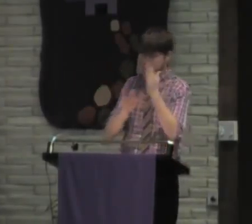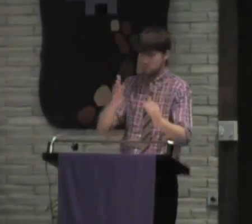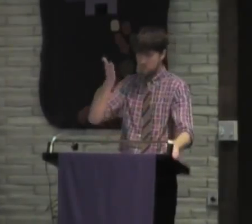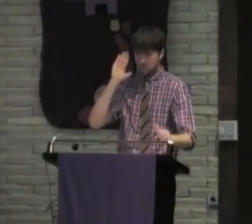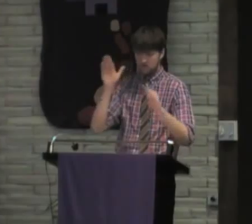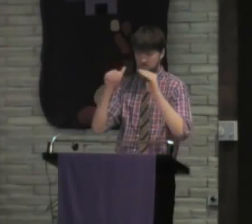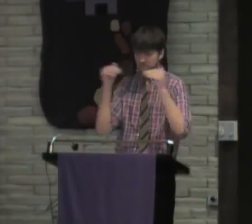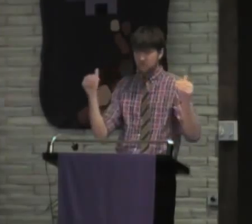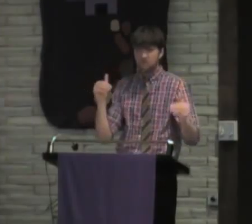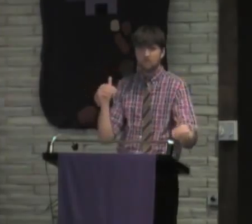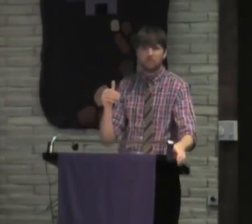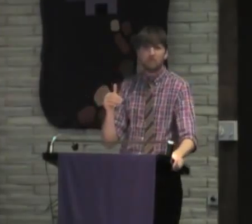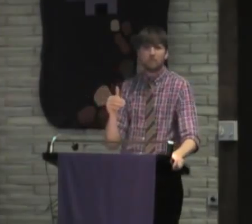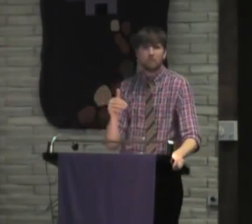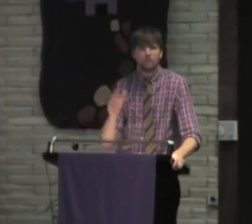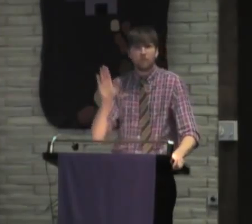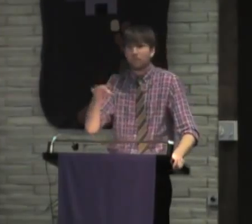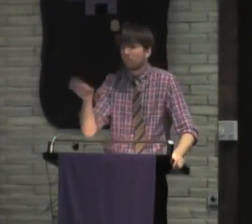and prayed before the God of heaven.